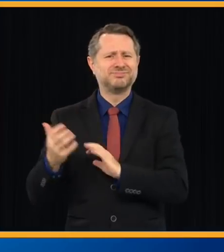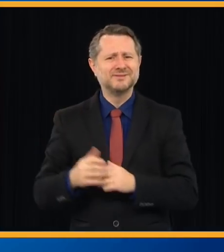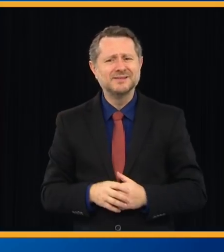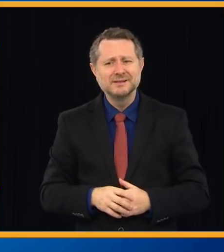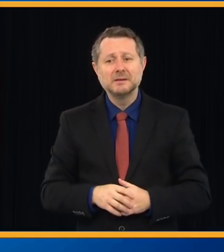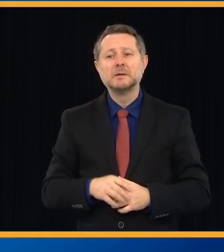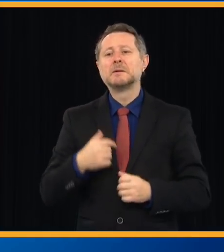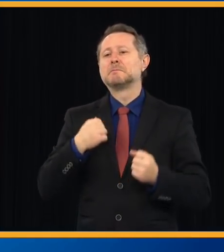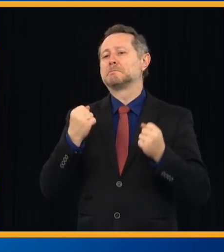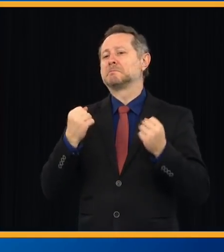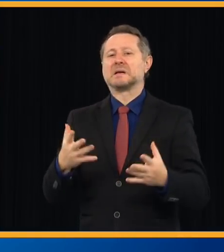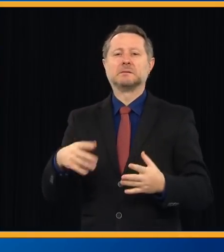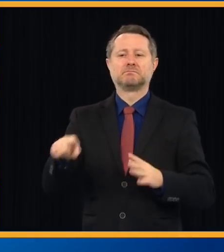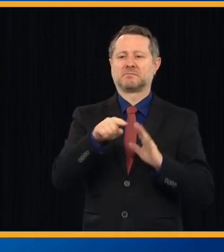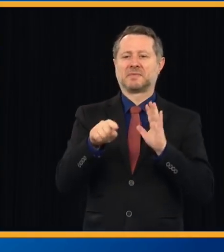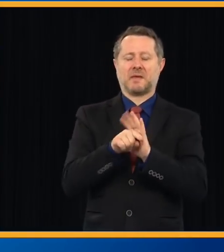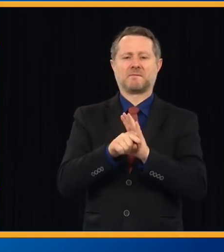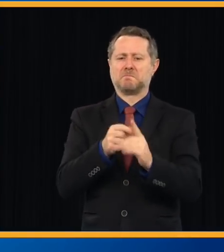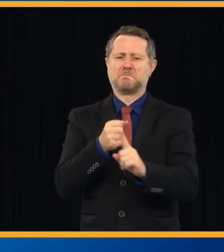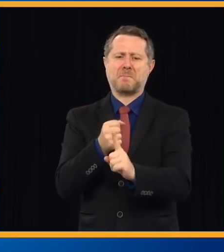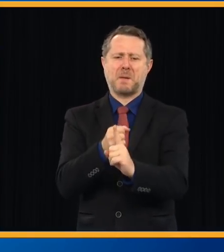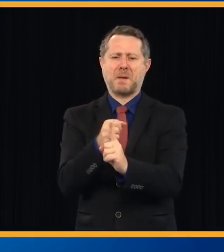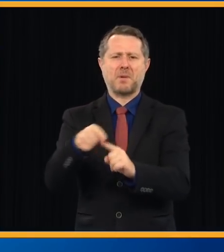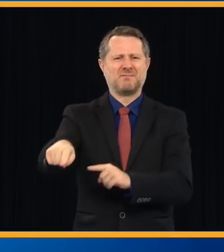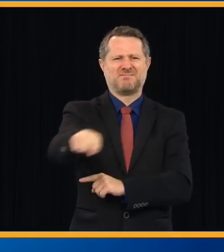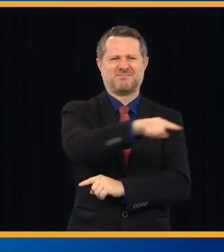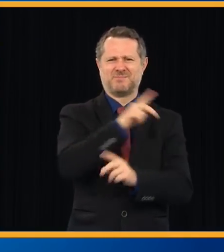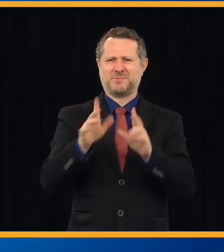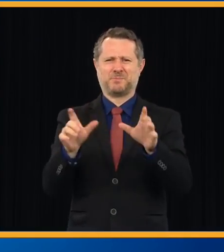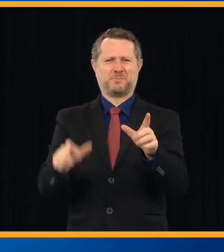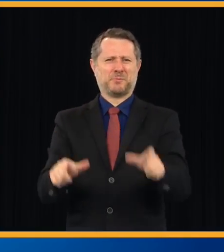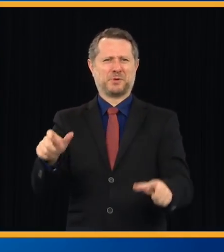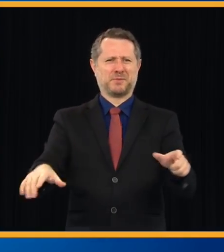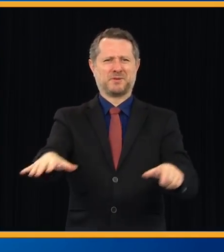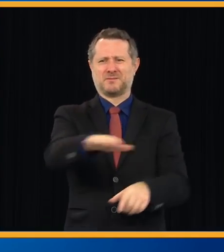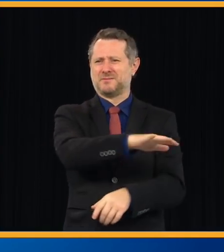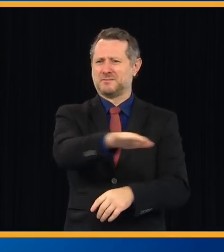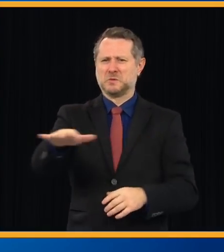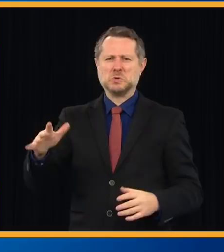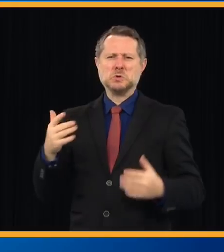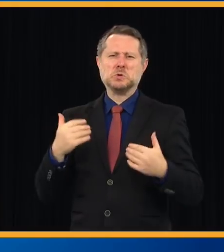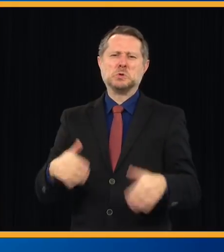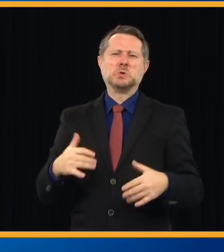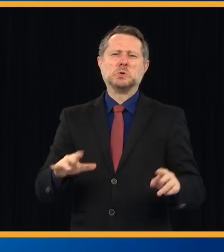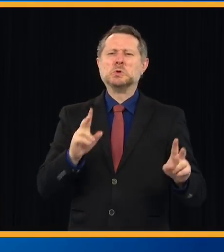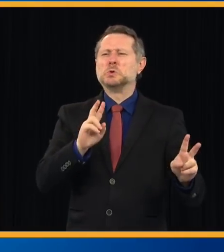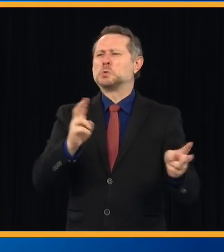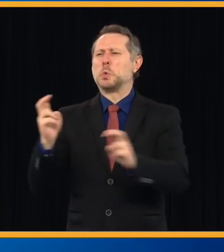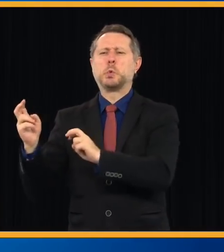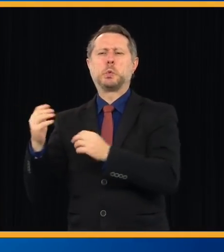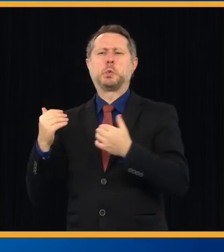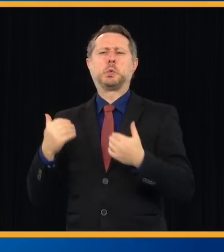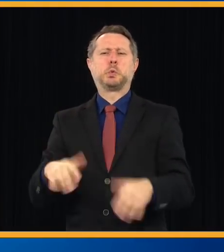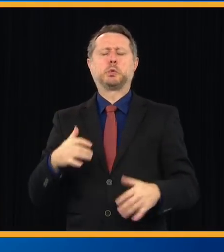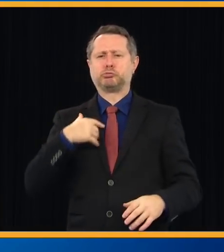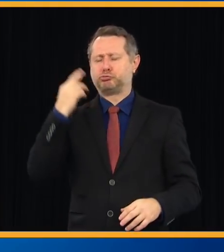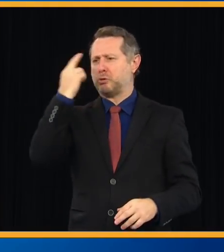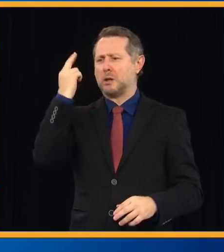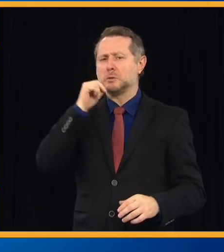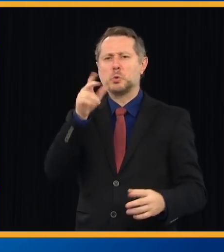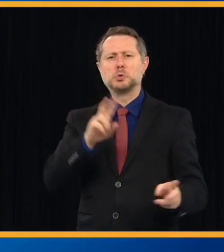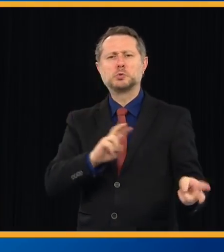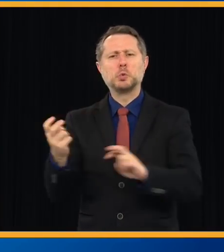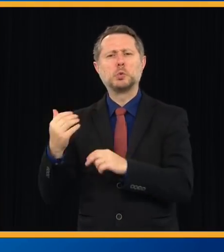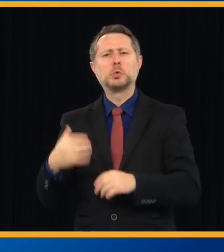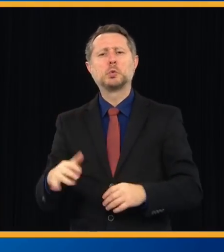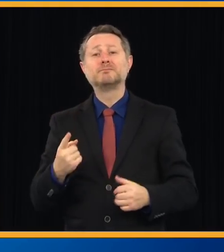unintended consequences and ancillary issues that have developed. And one of them